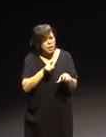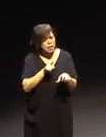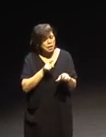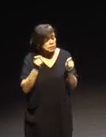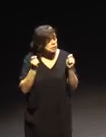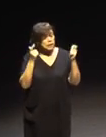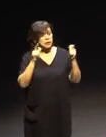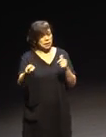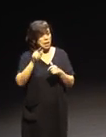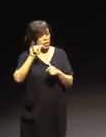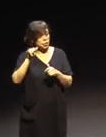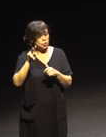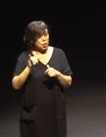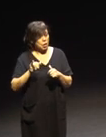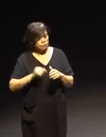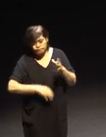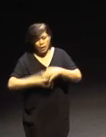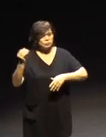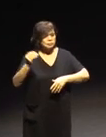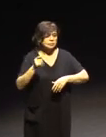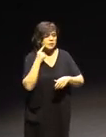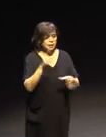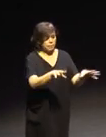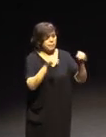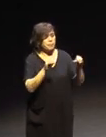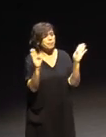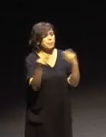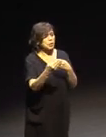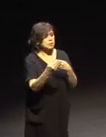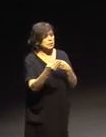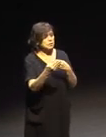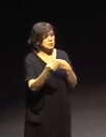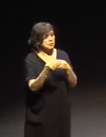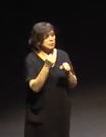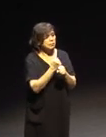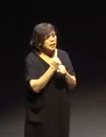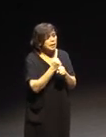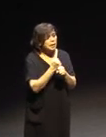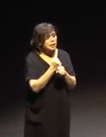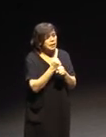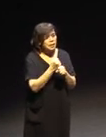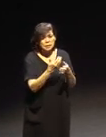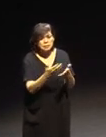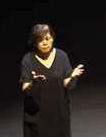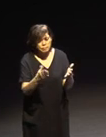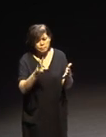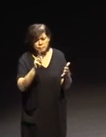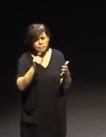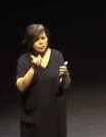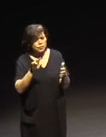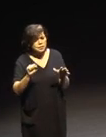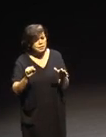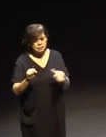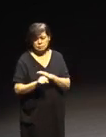of nowhere, bolted out to take the cardboard box, put it somewhere, and ran back to his seat. That was a big moment for us, because